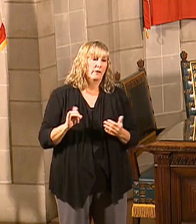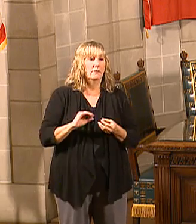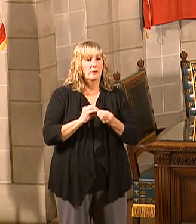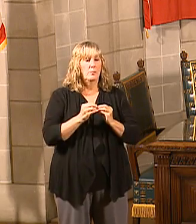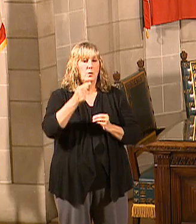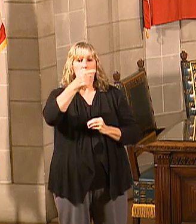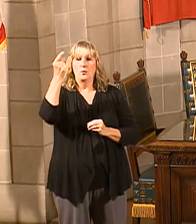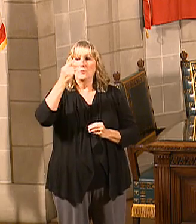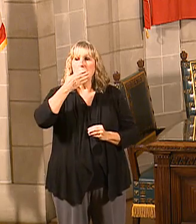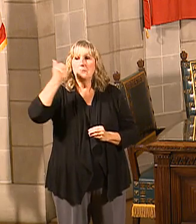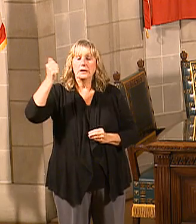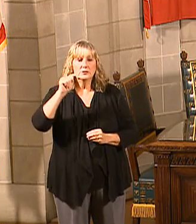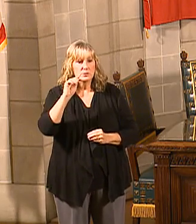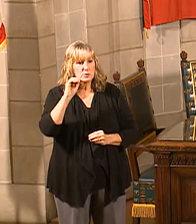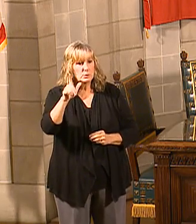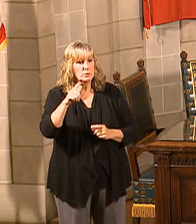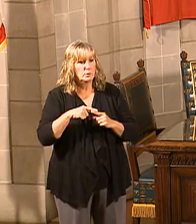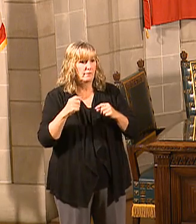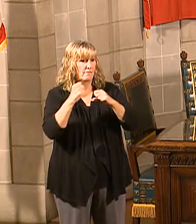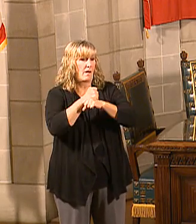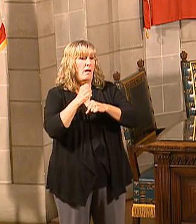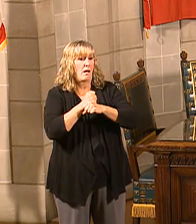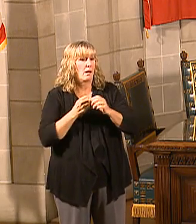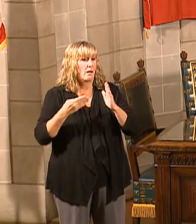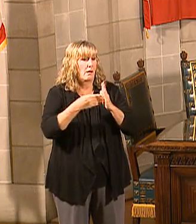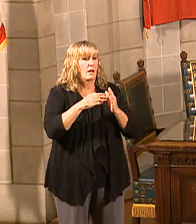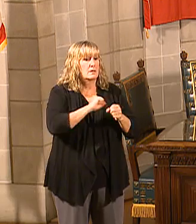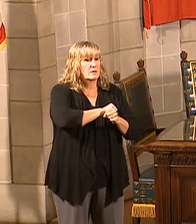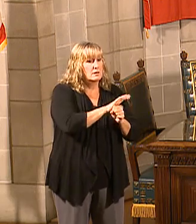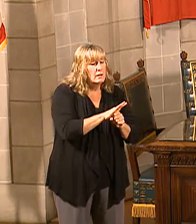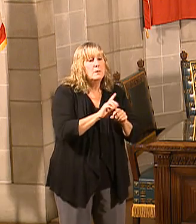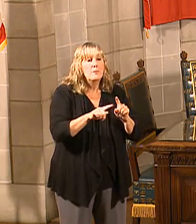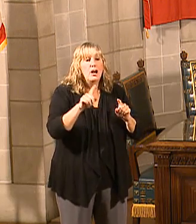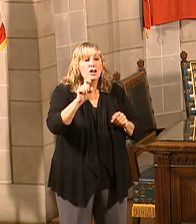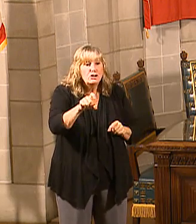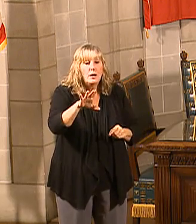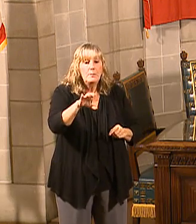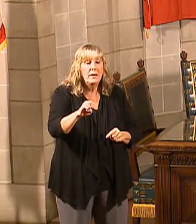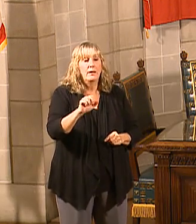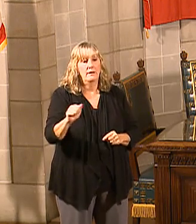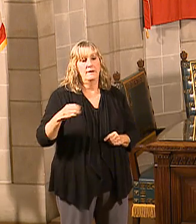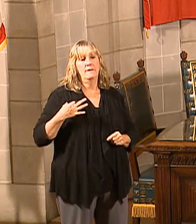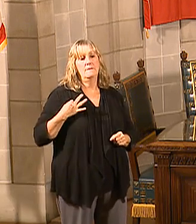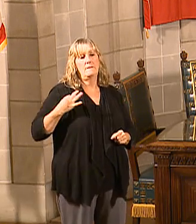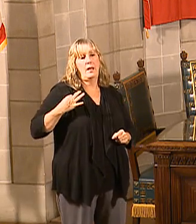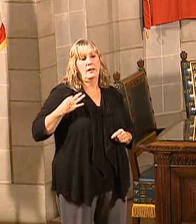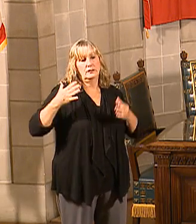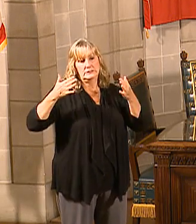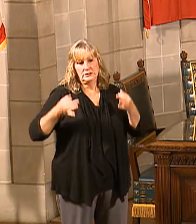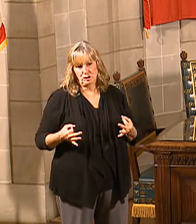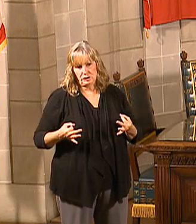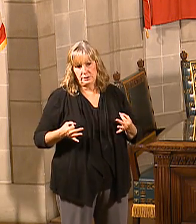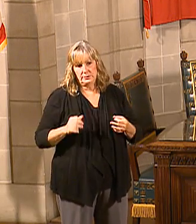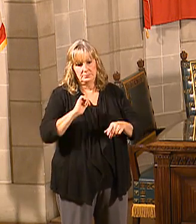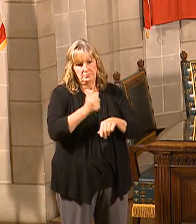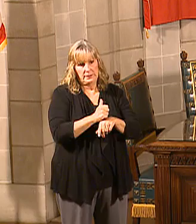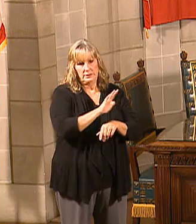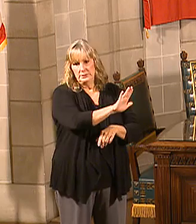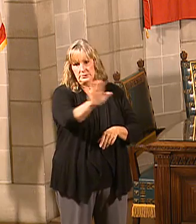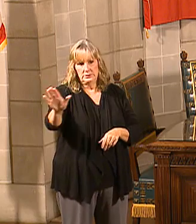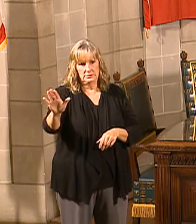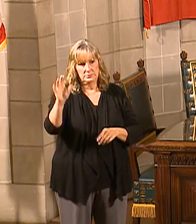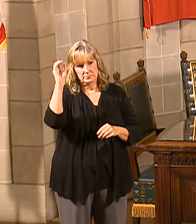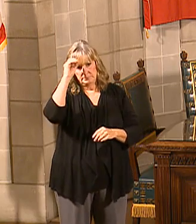one best tool we have to be able to fight this pandemic, but it absolutely should be a voluntary decision based on people. So I am opposed